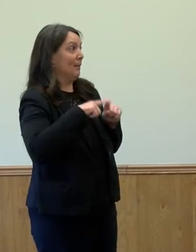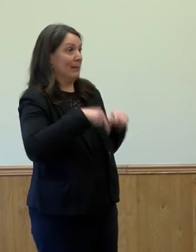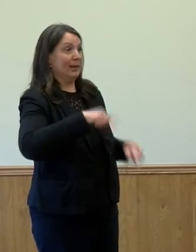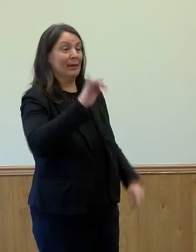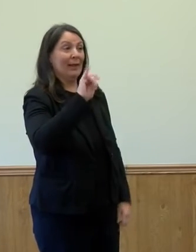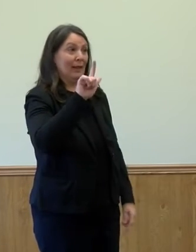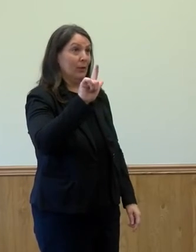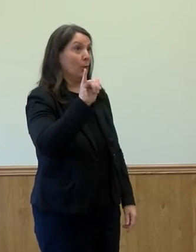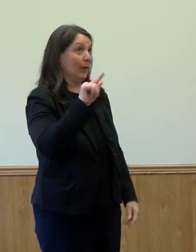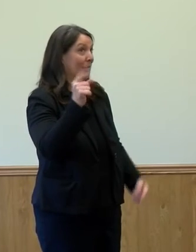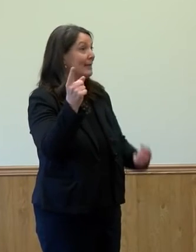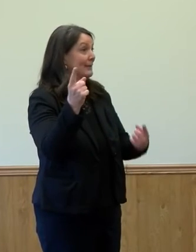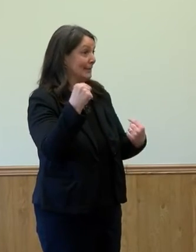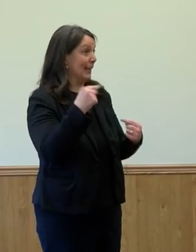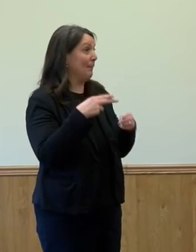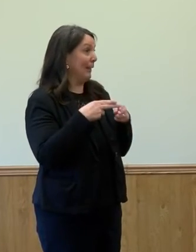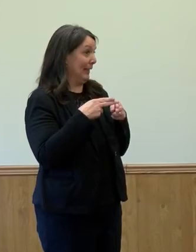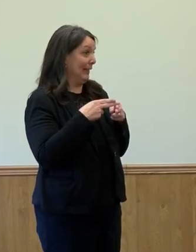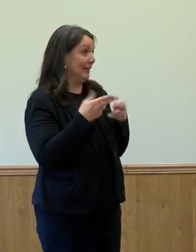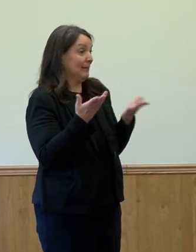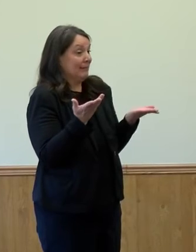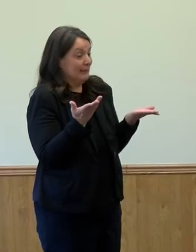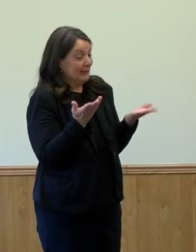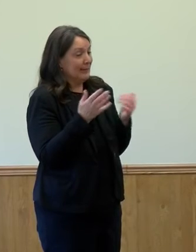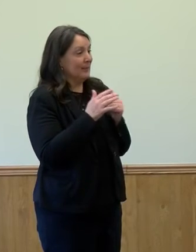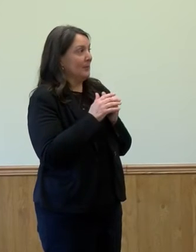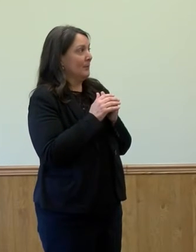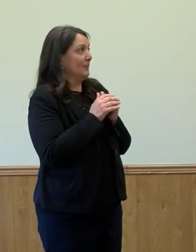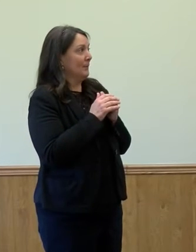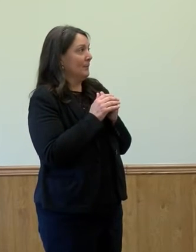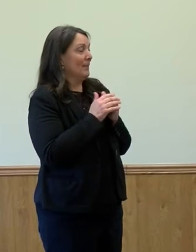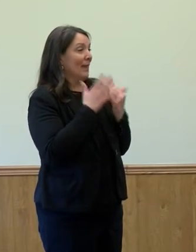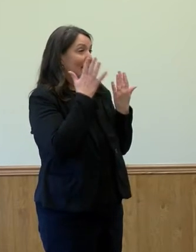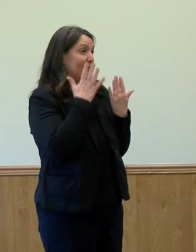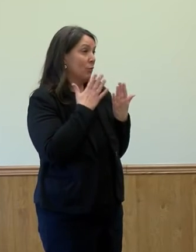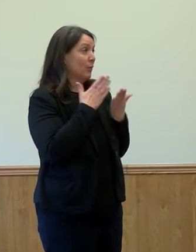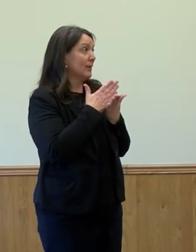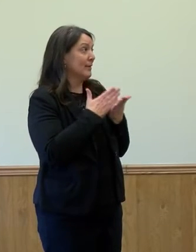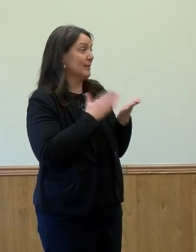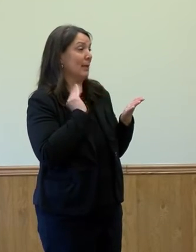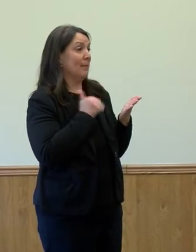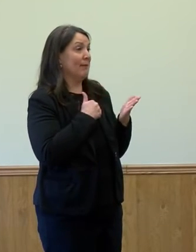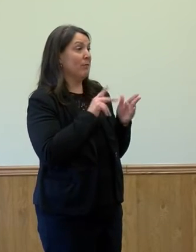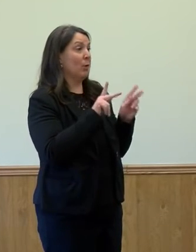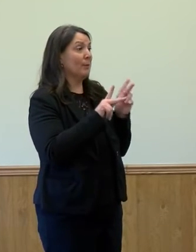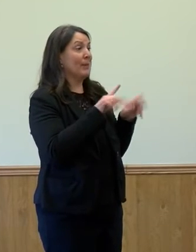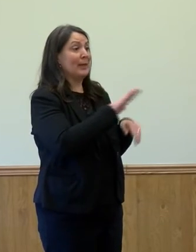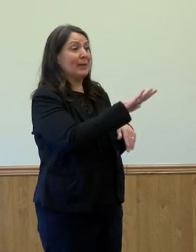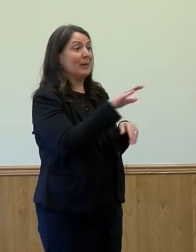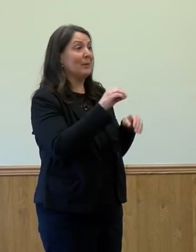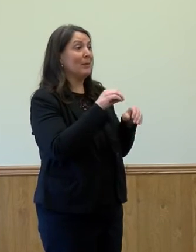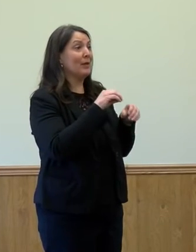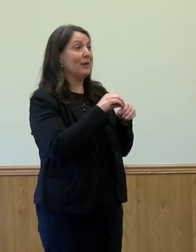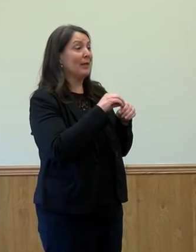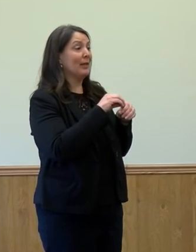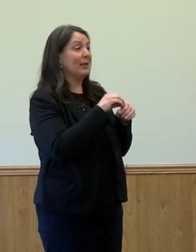sure it's coming. And if unfortunately, some of our citizens of Peoria don't have that emergency fund, and when their furnace breaks